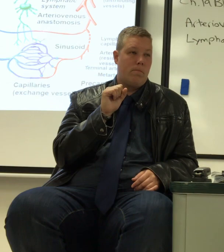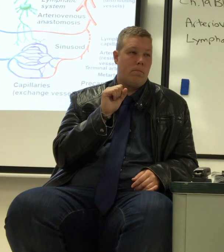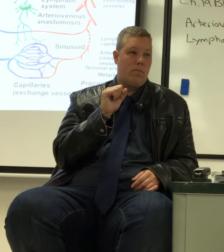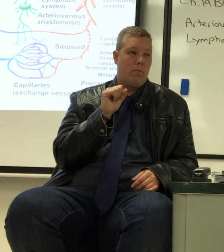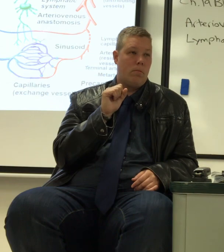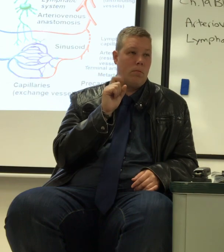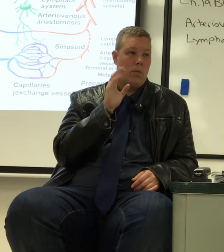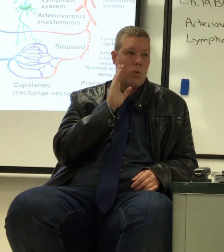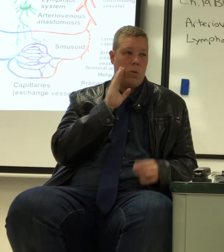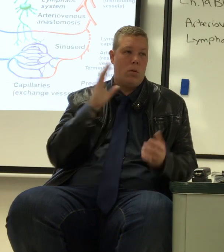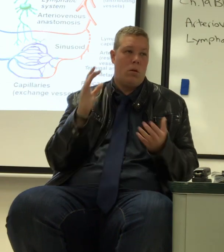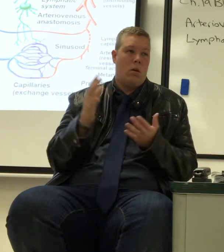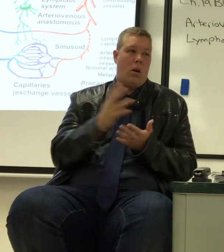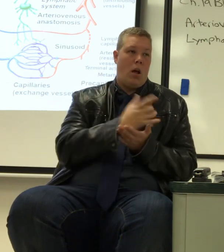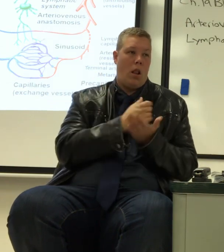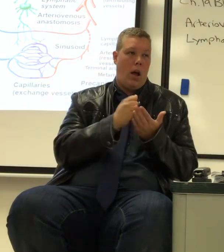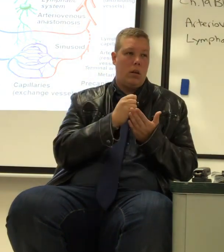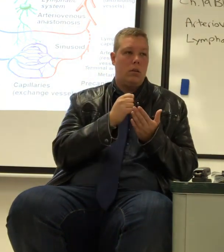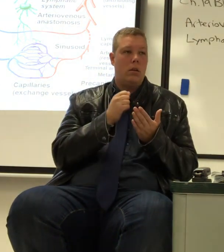collect